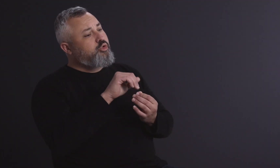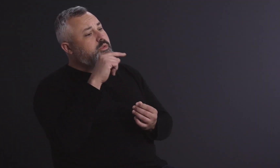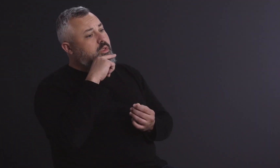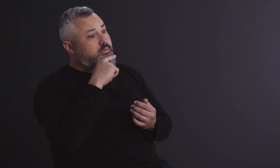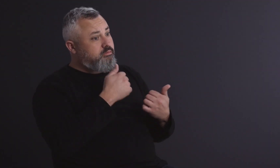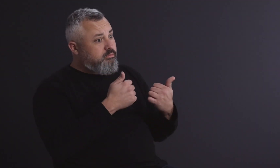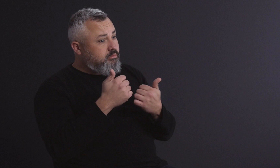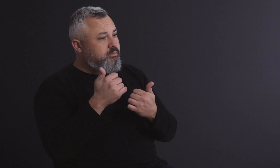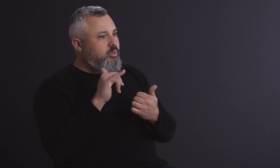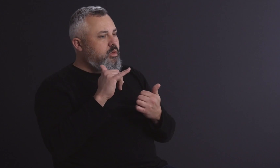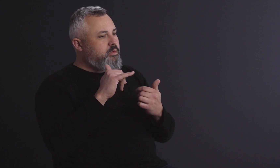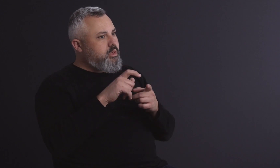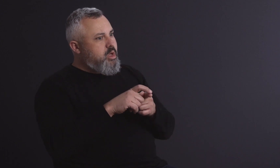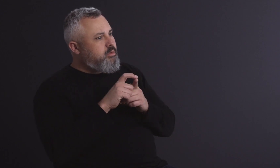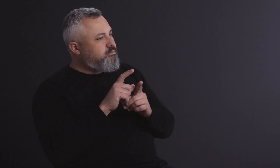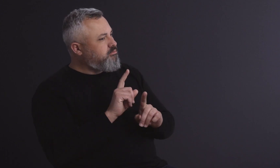So what was it like developing a relationship with your son?